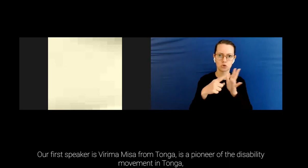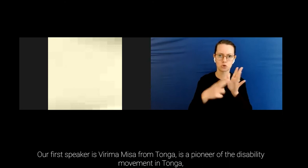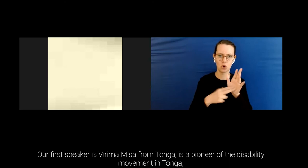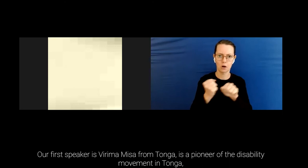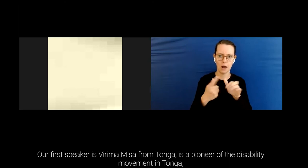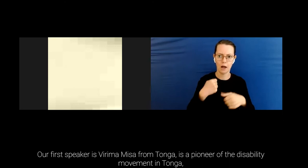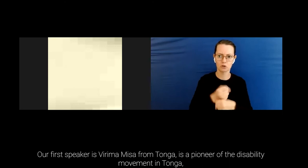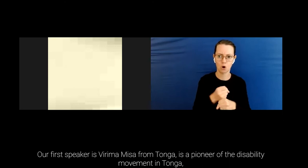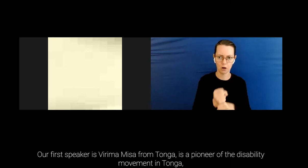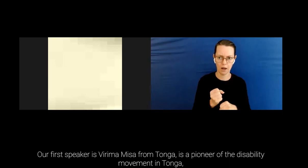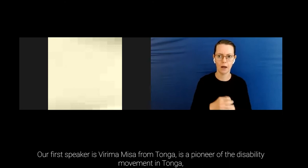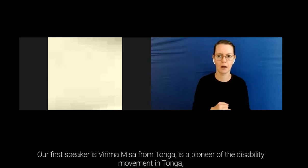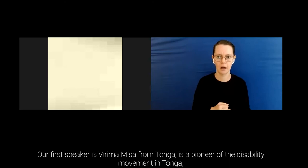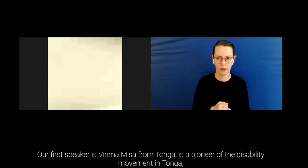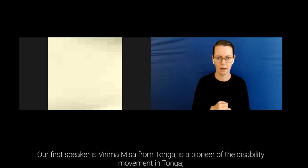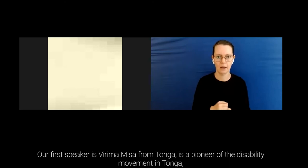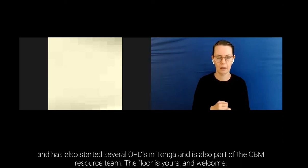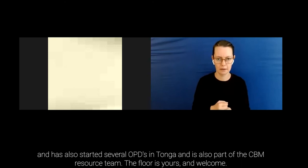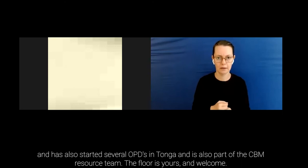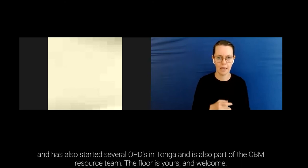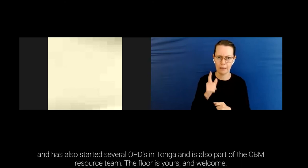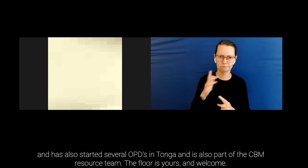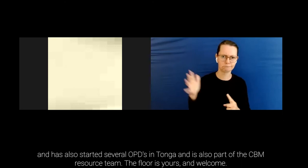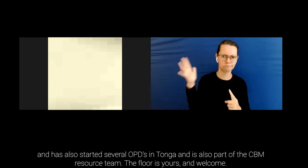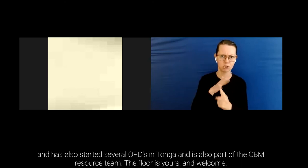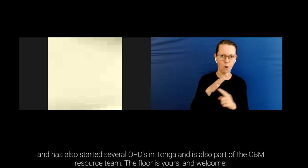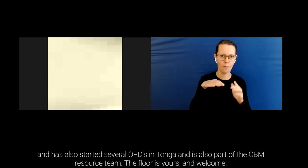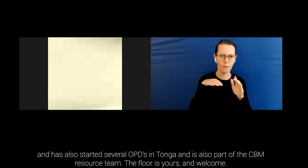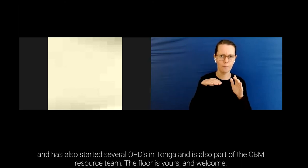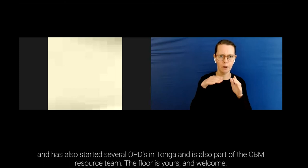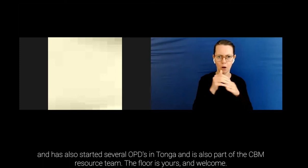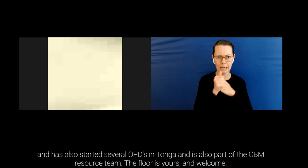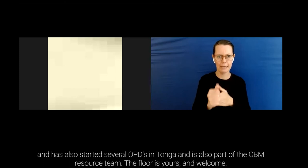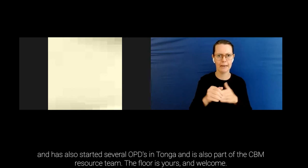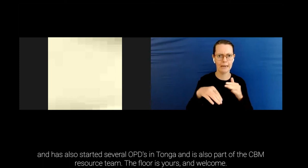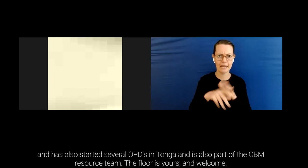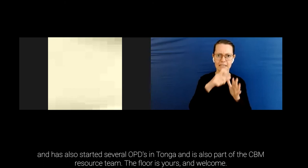of the disability movement in Tonga, and also